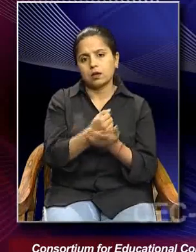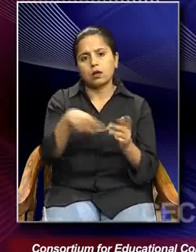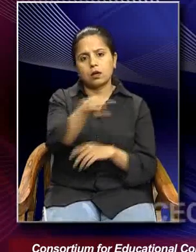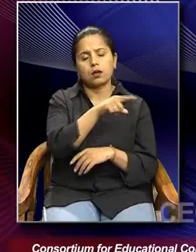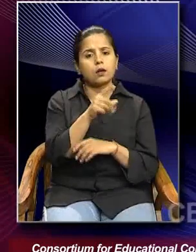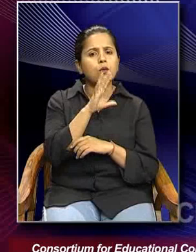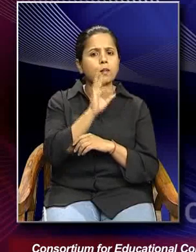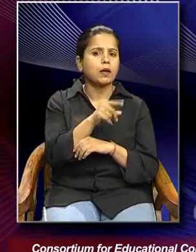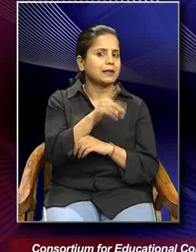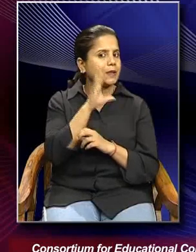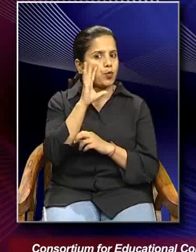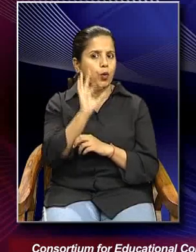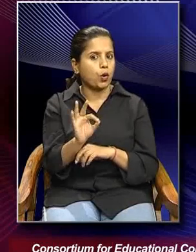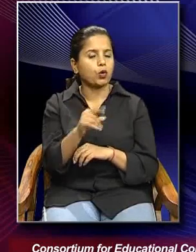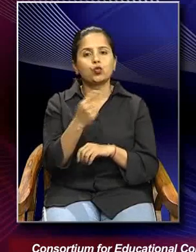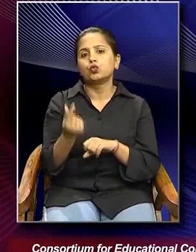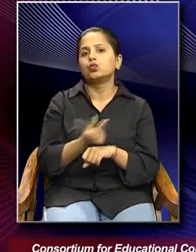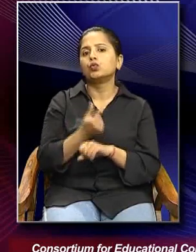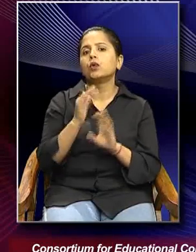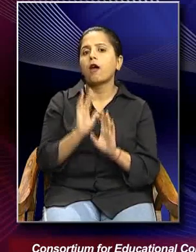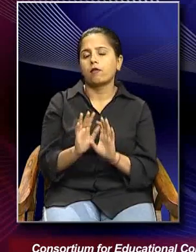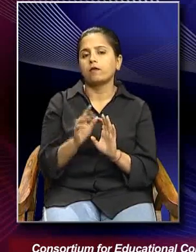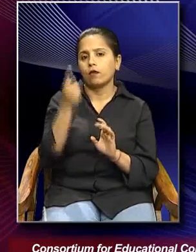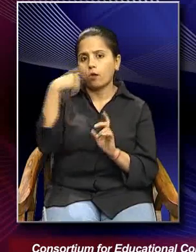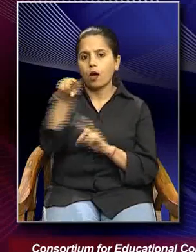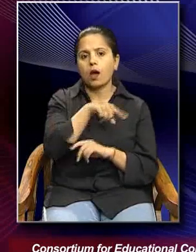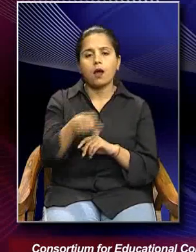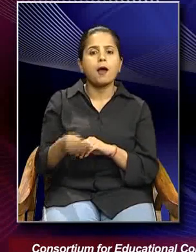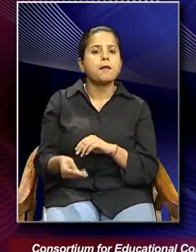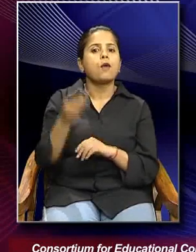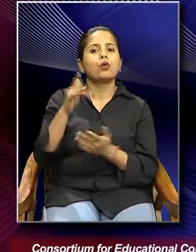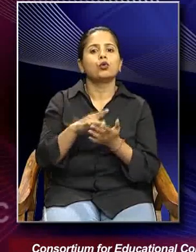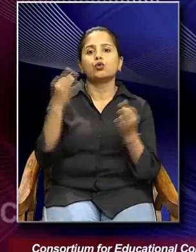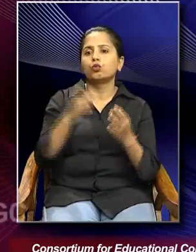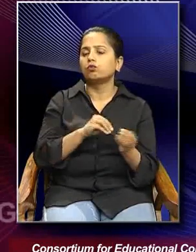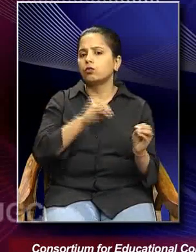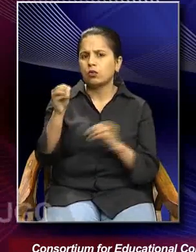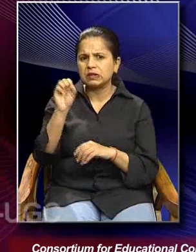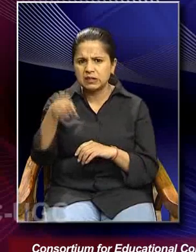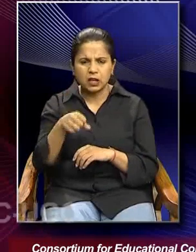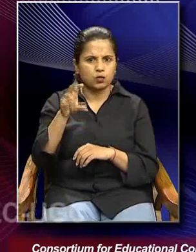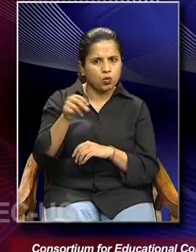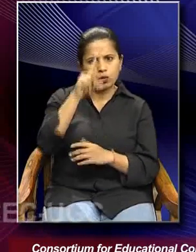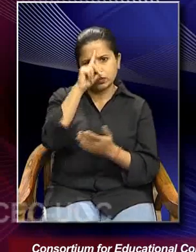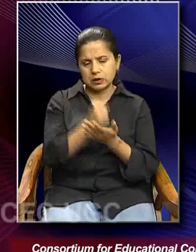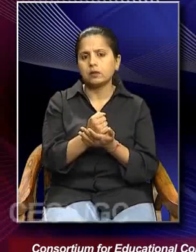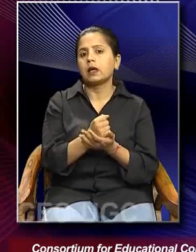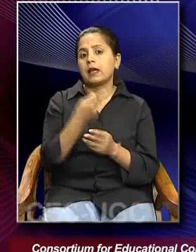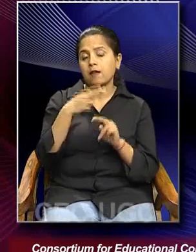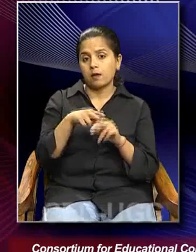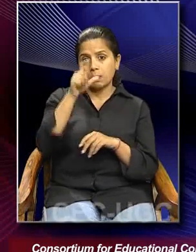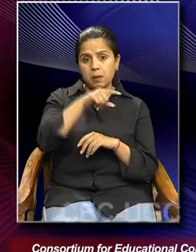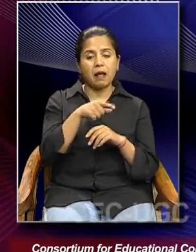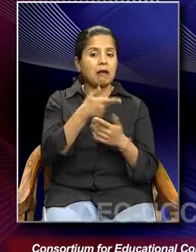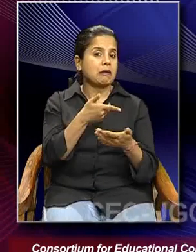is really important or it is useful to make a move to a new place or not. So if people who have